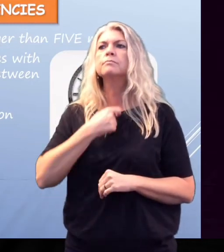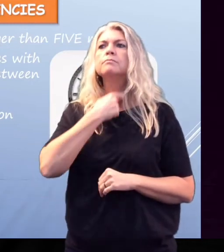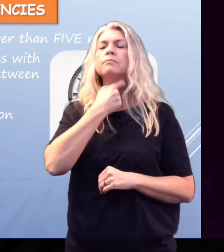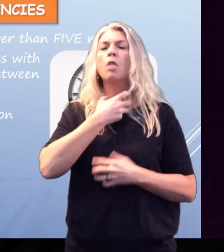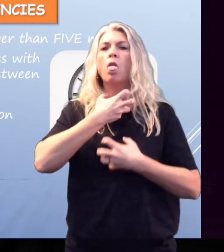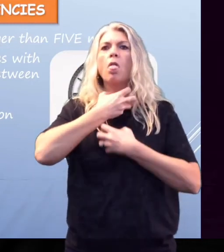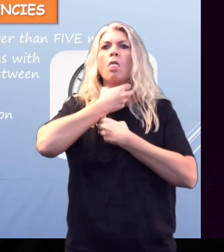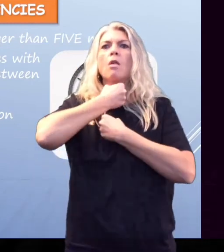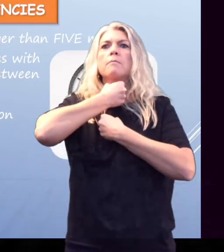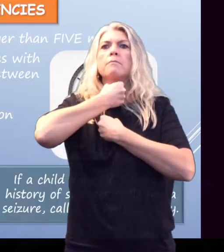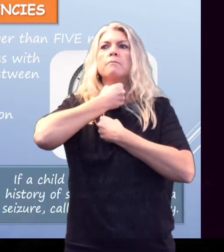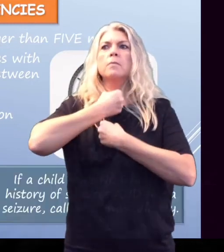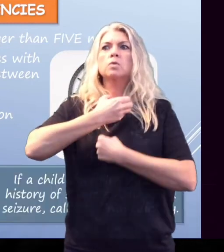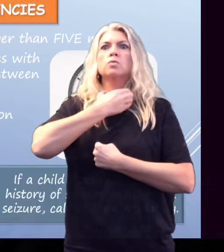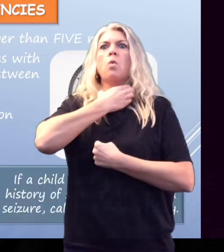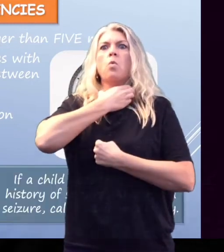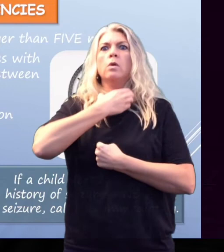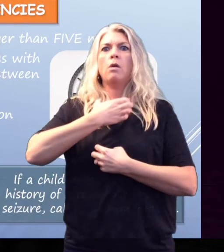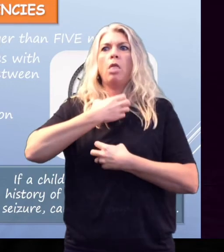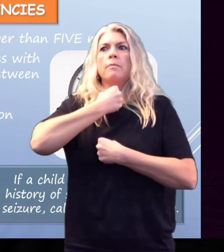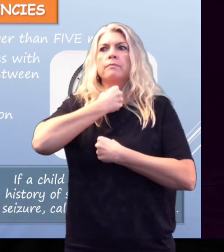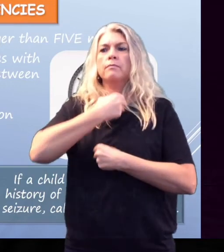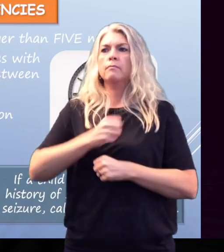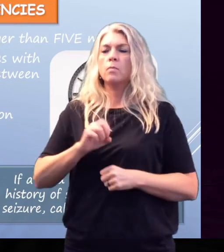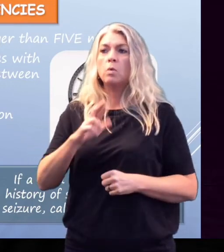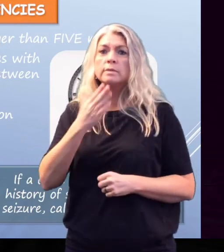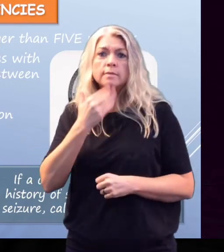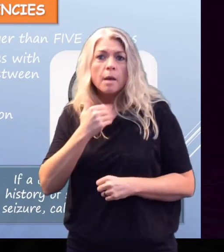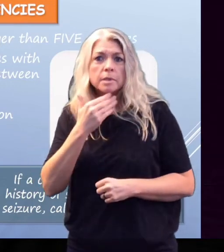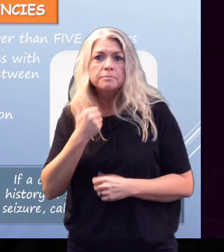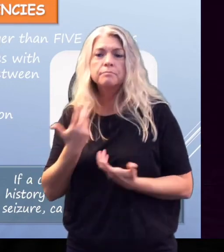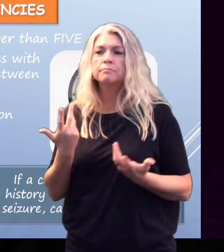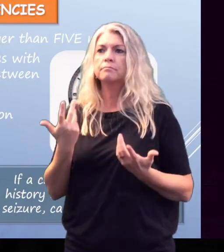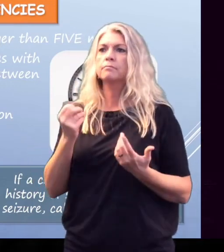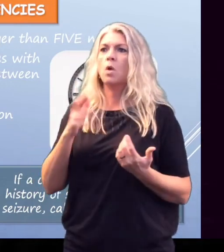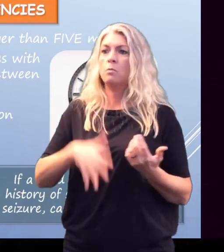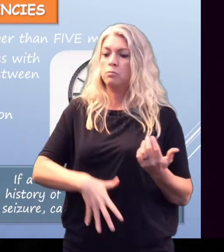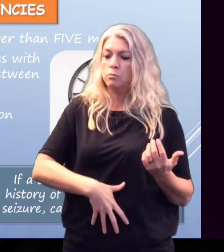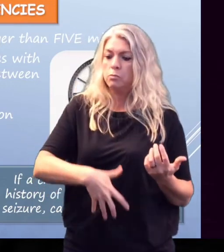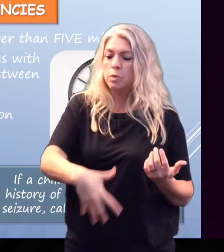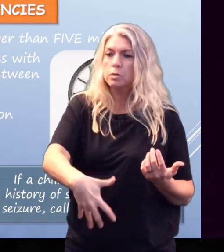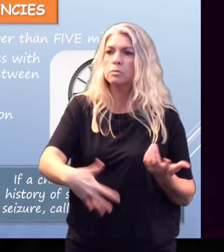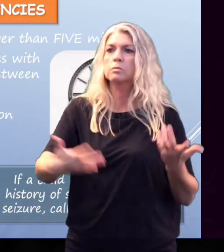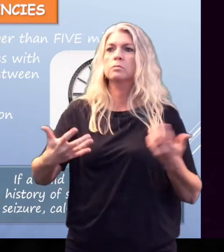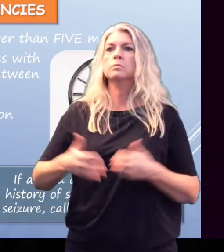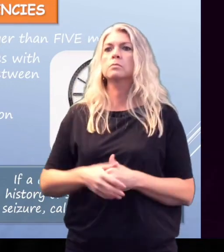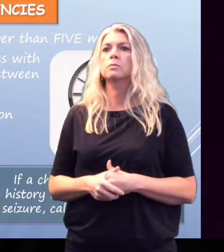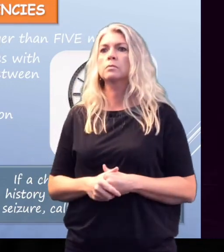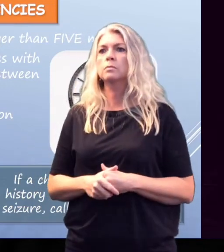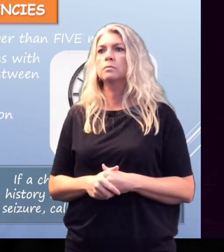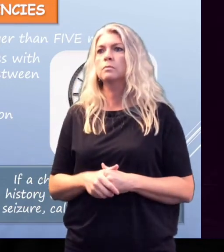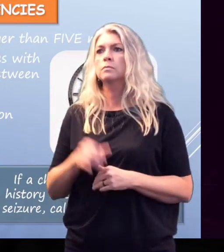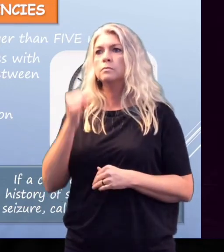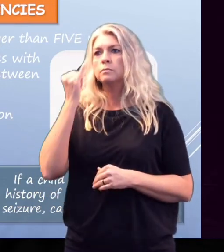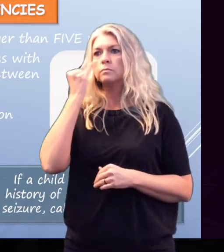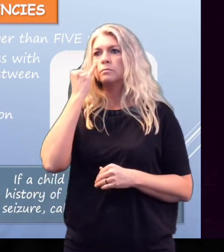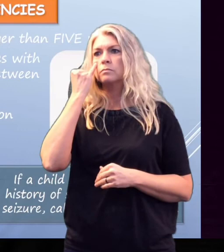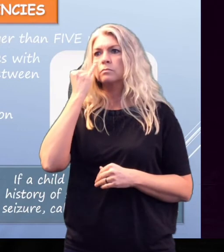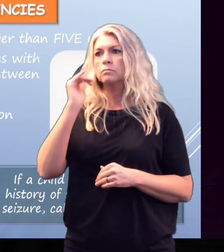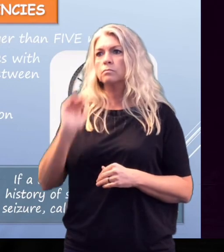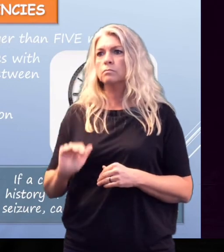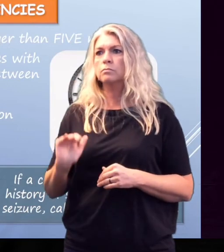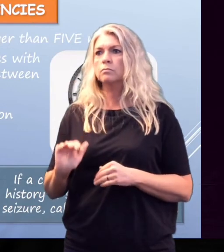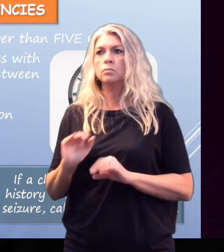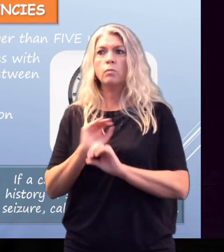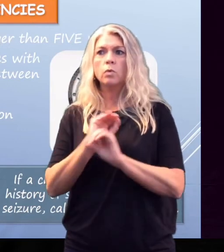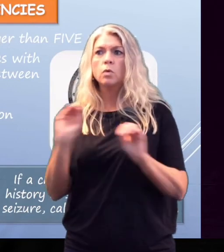pregnant. If a child does not have a history of seizures and experiences a seizure for the first time,